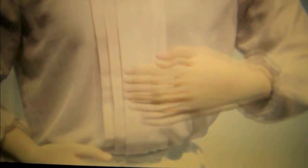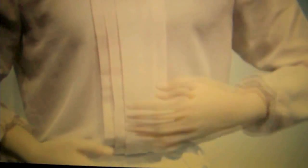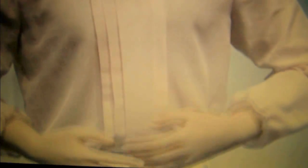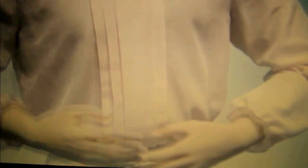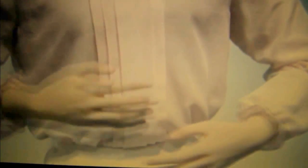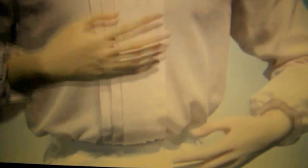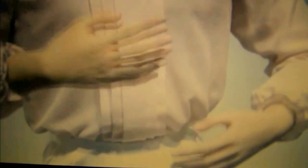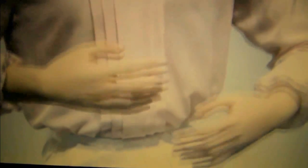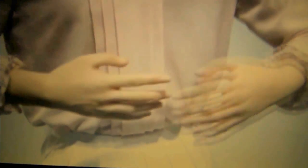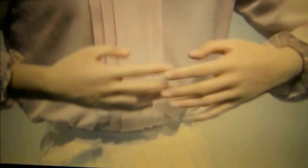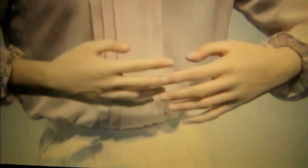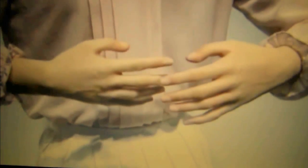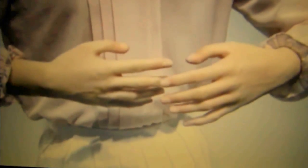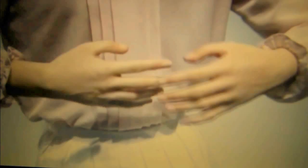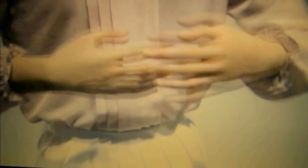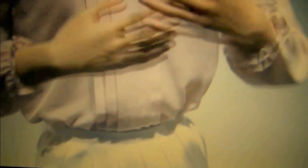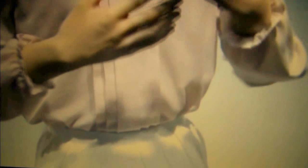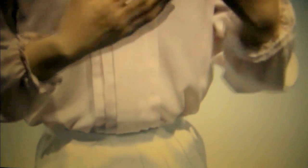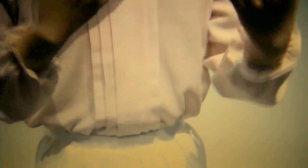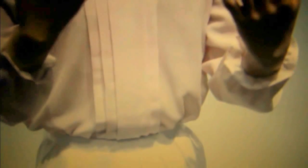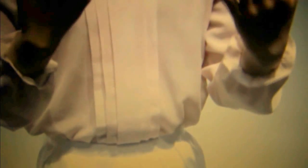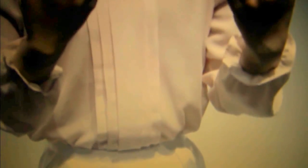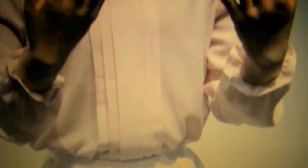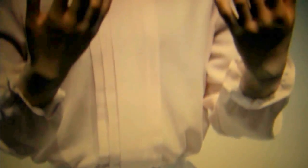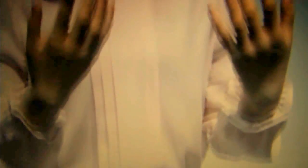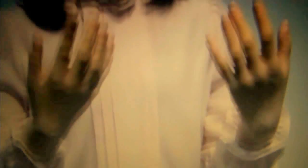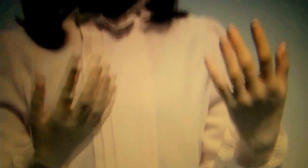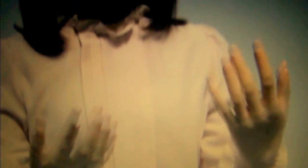has cooperated with A-Lab Incorporated, Osaka